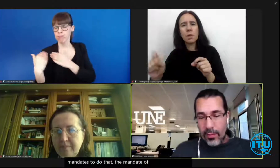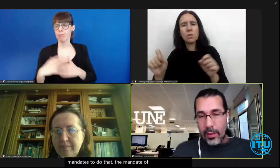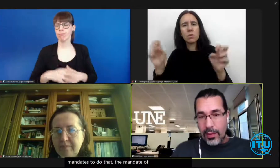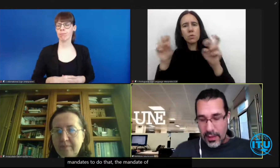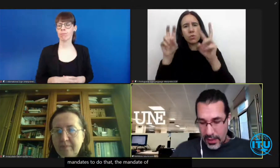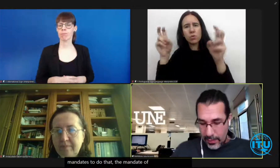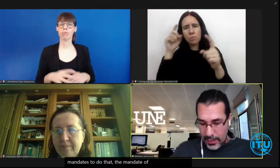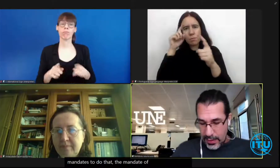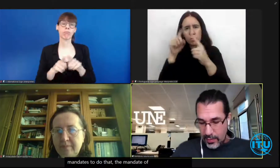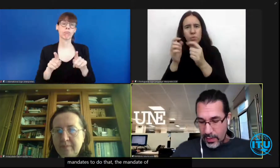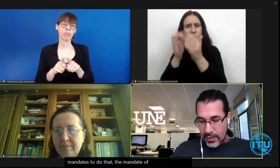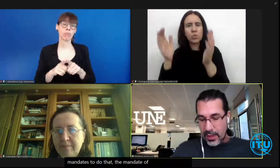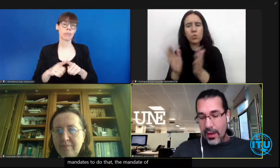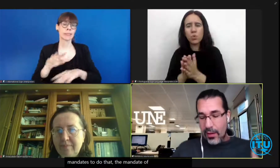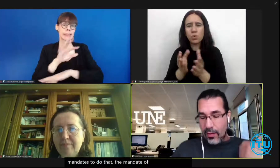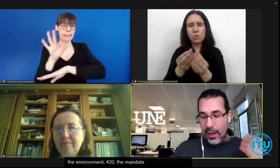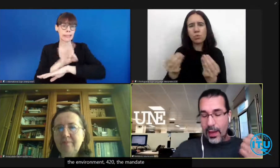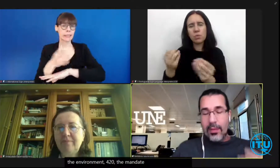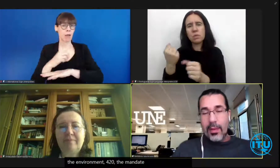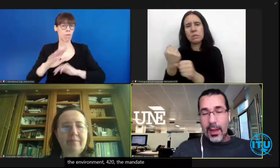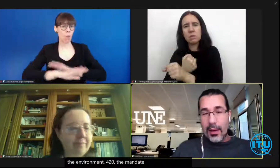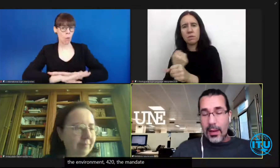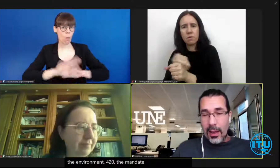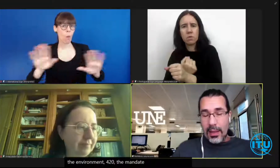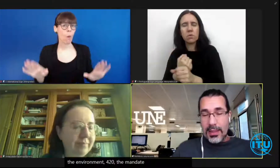for all of products and services, which is